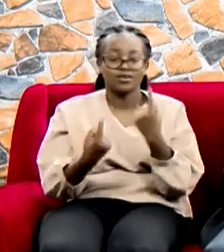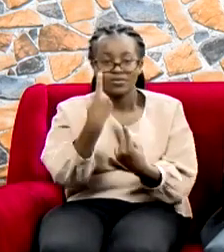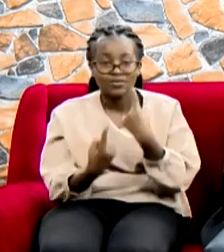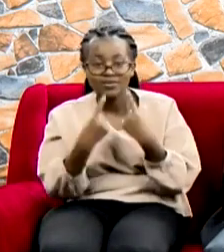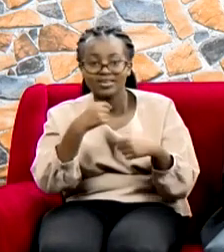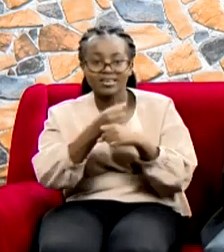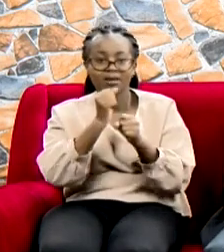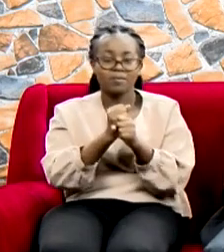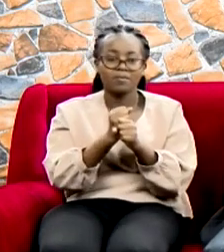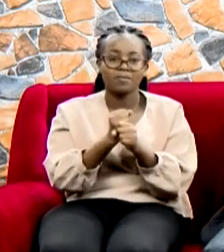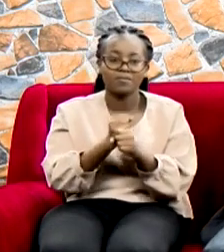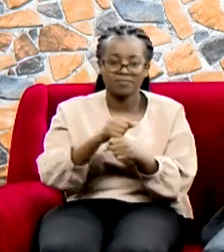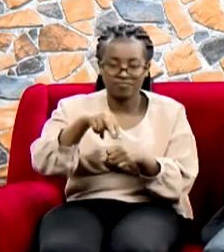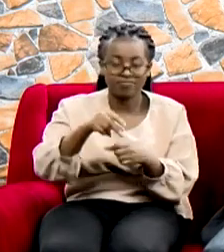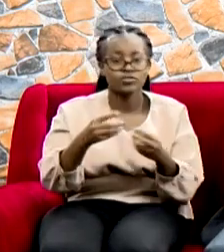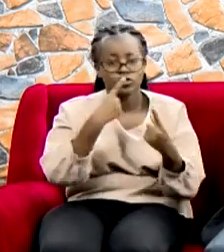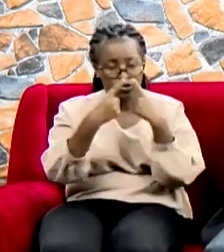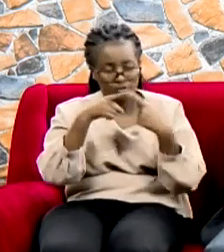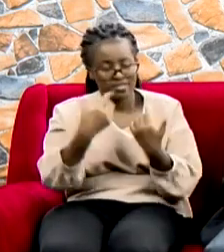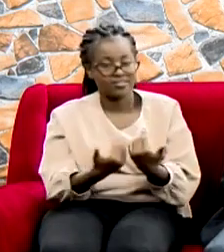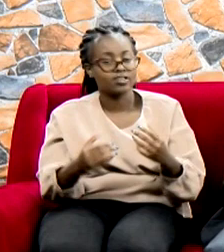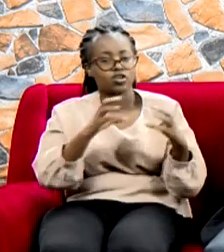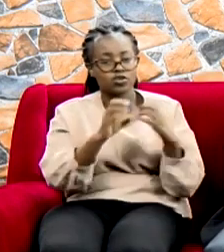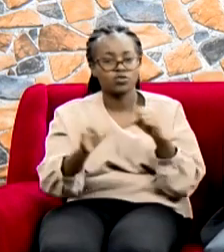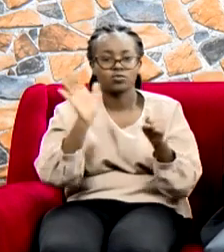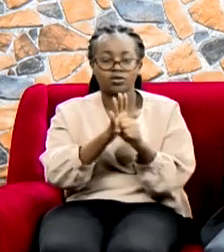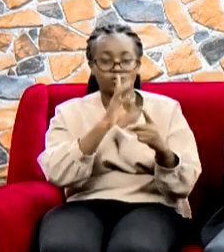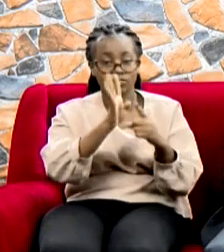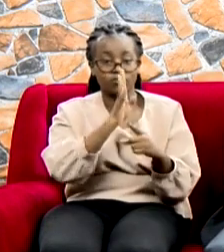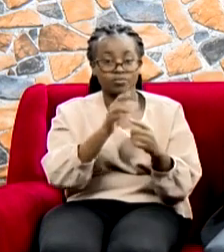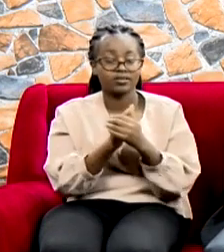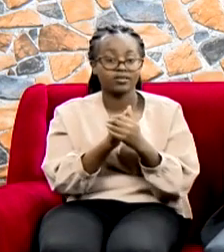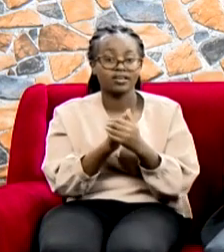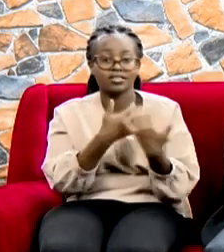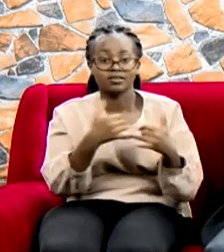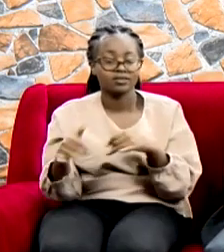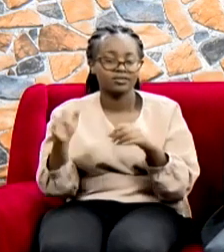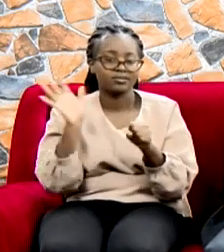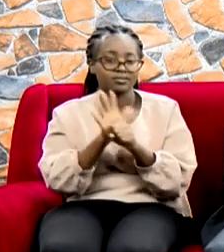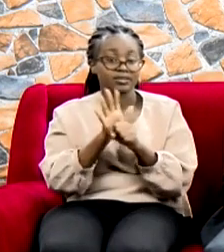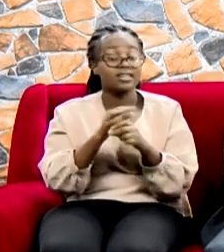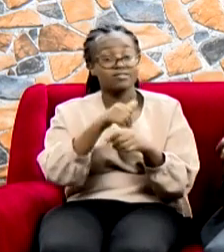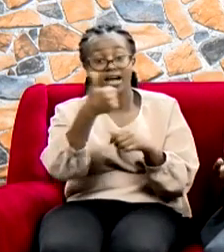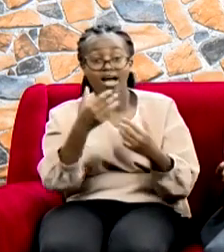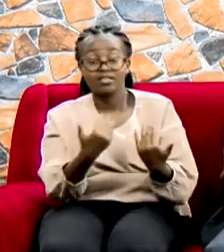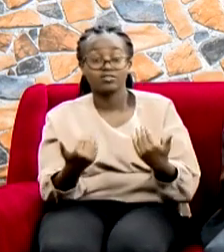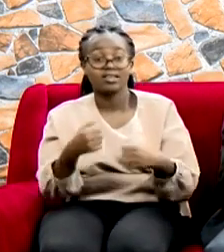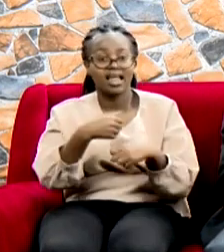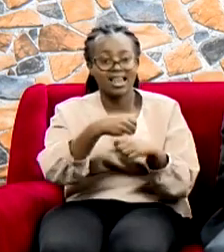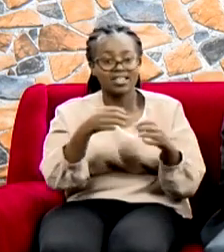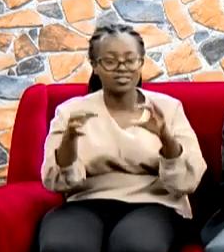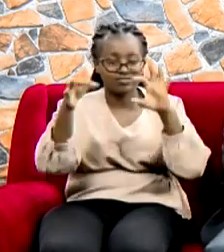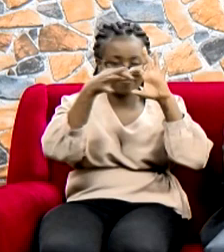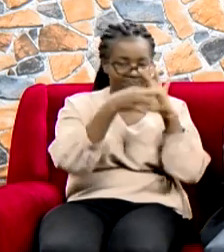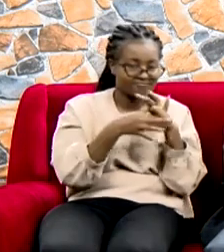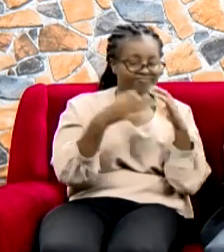dolls walk, and talk the child. So do a lot of talking and lots of playing, and if there are other children, get those other children join